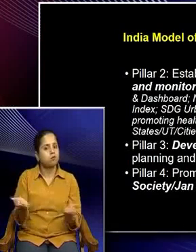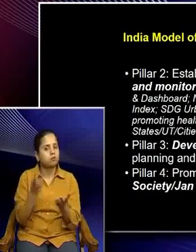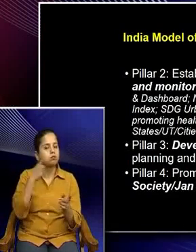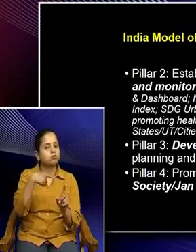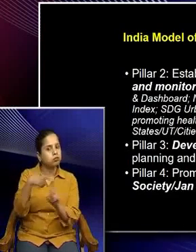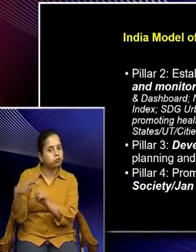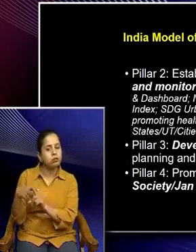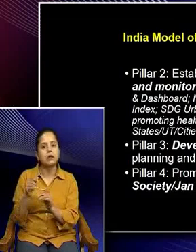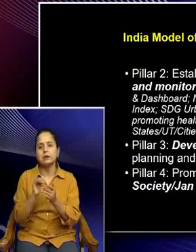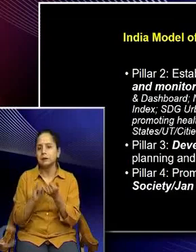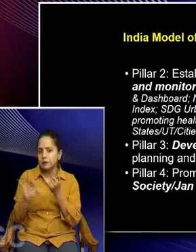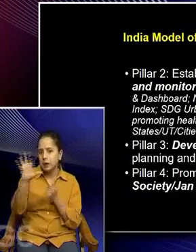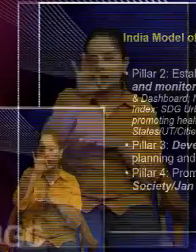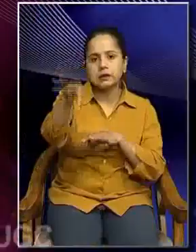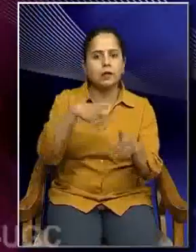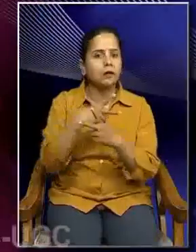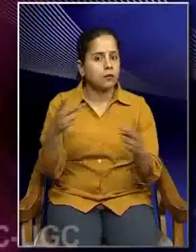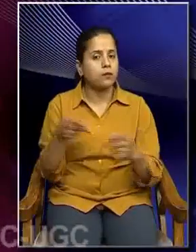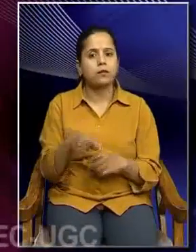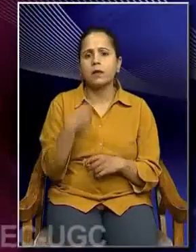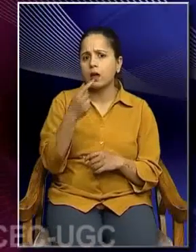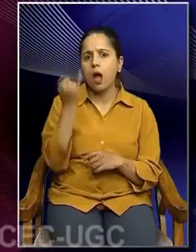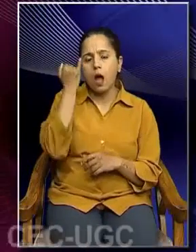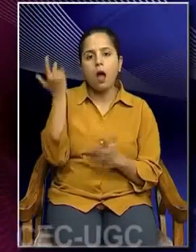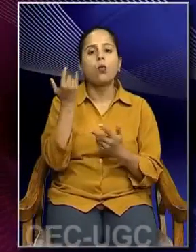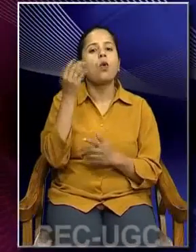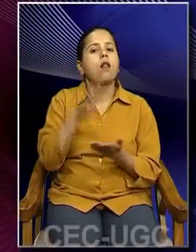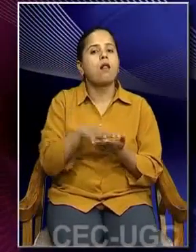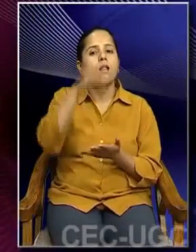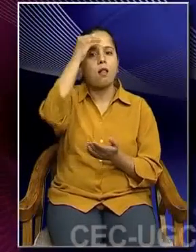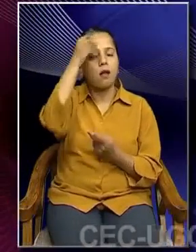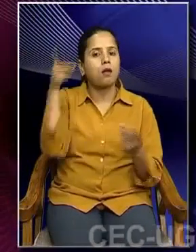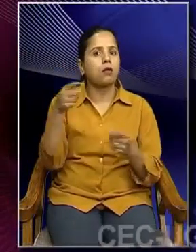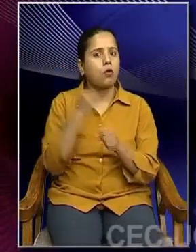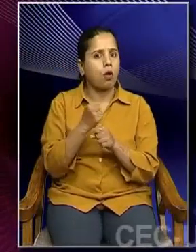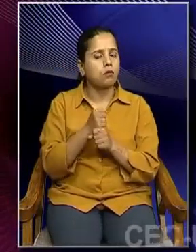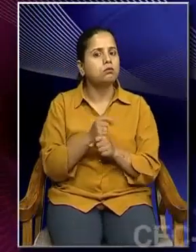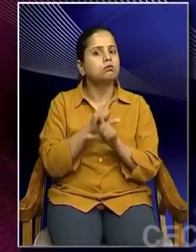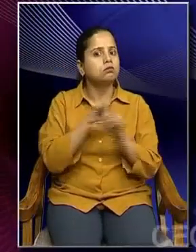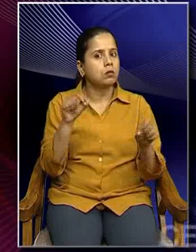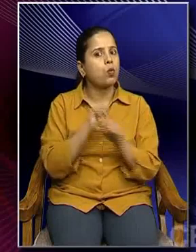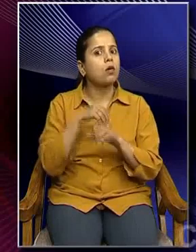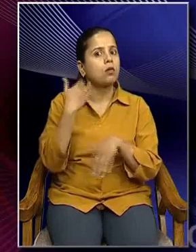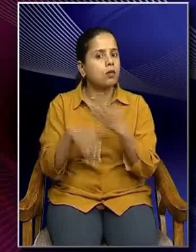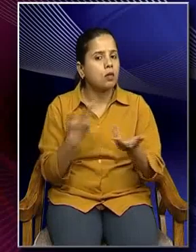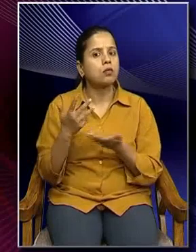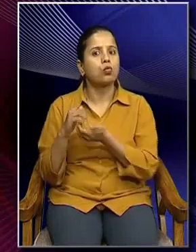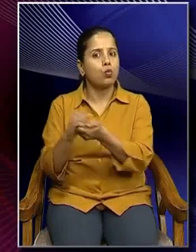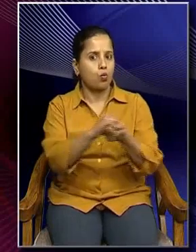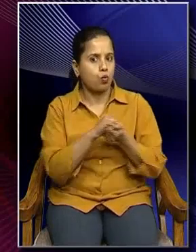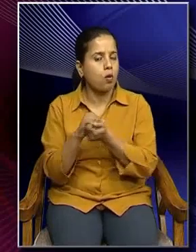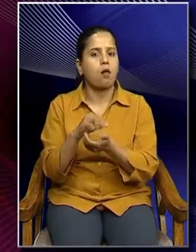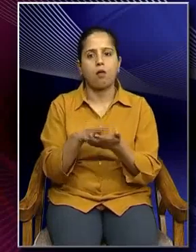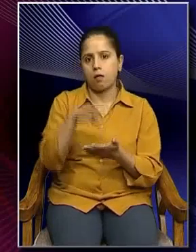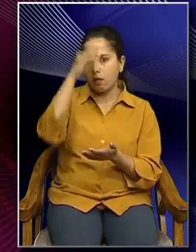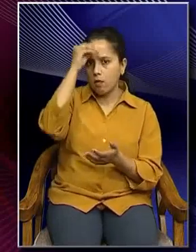and the cities. And so the idea is to learn with governance, to learn with collaboration. And